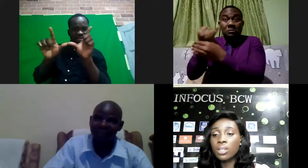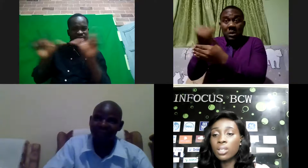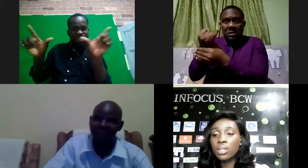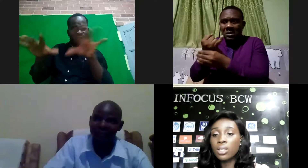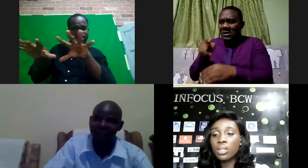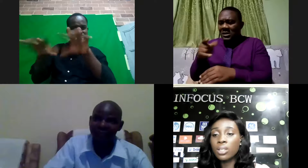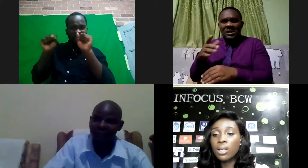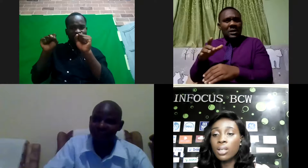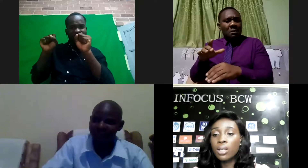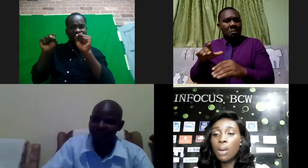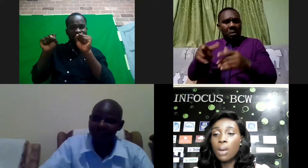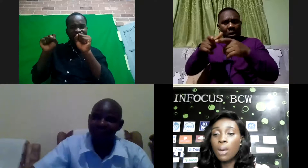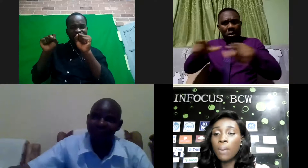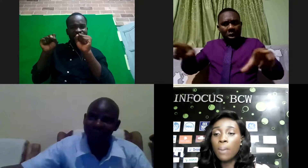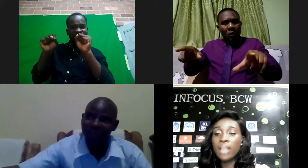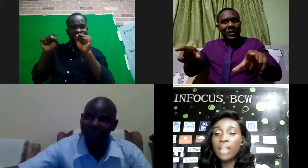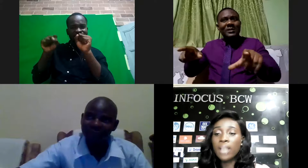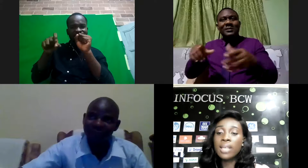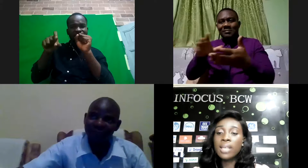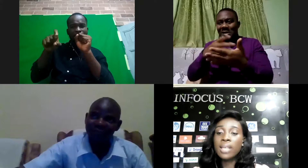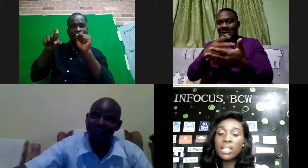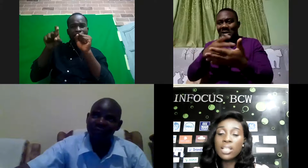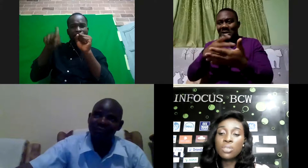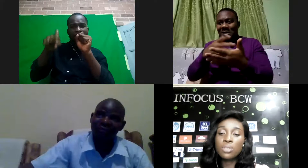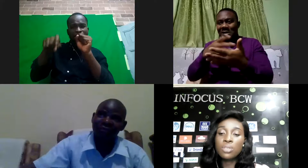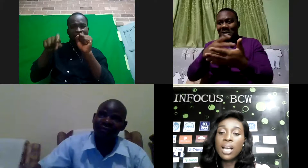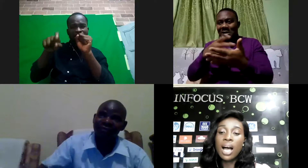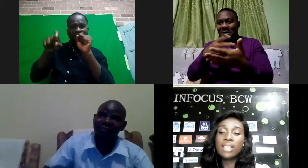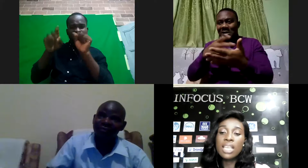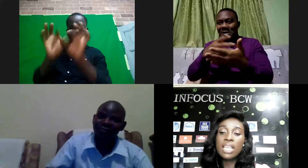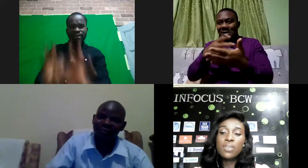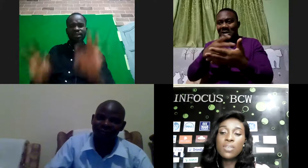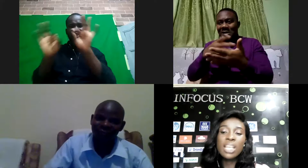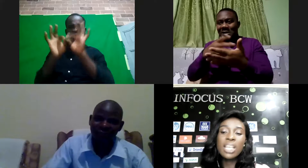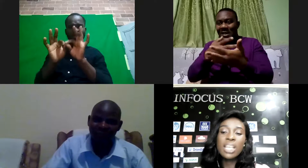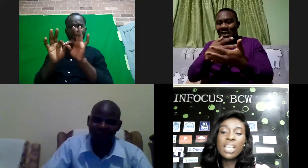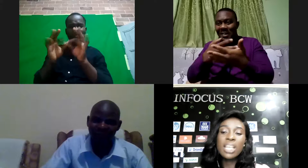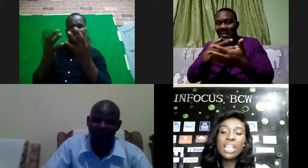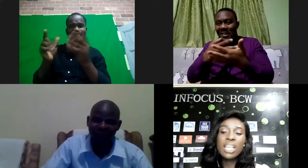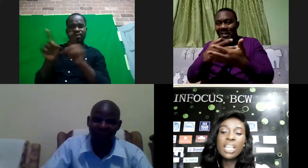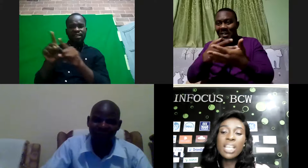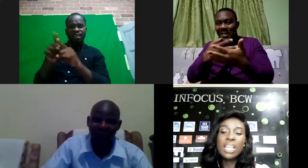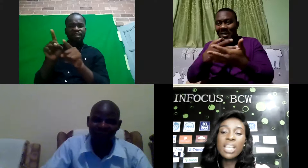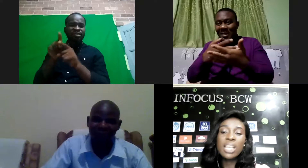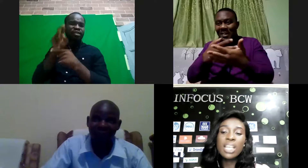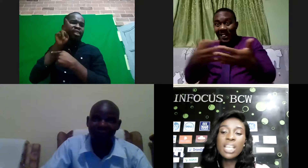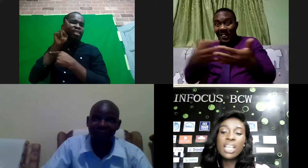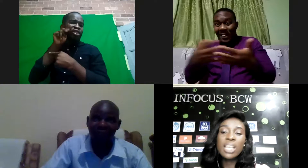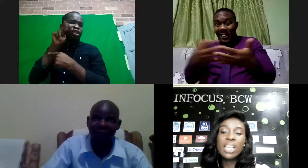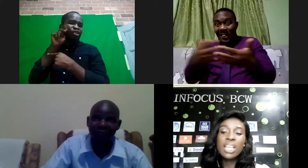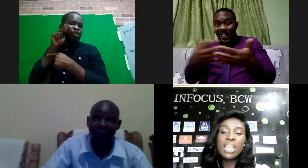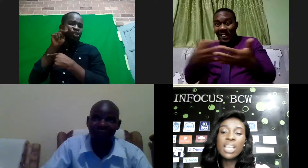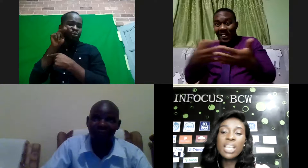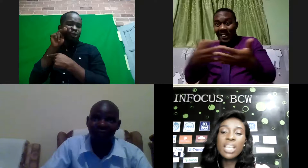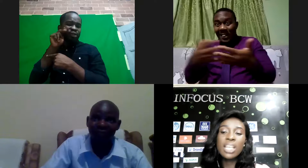acquisition might be necessary, as even in Nigeria,